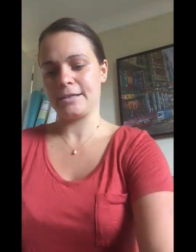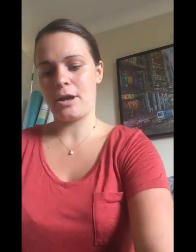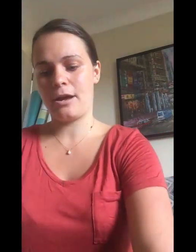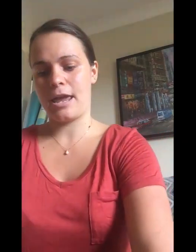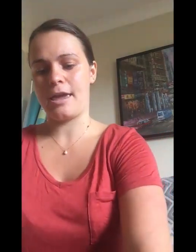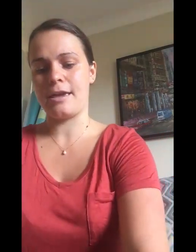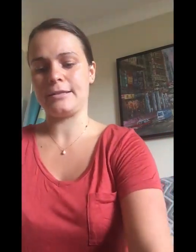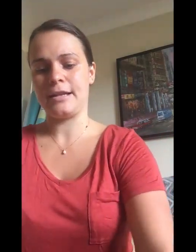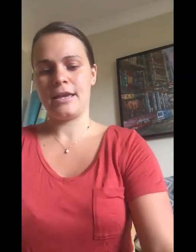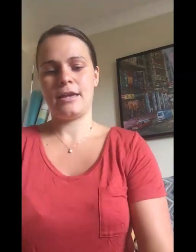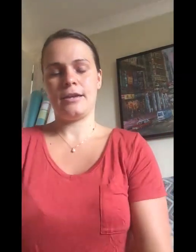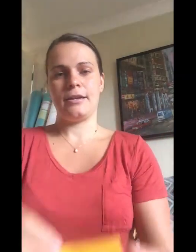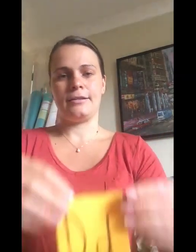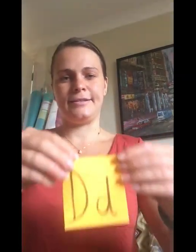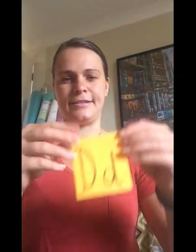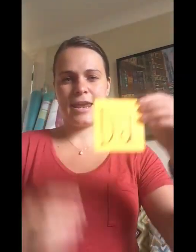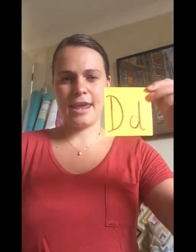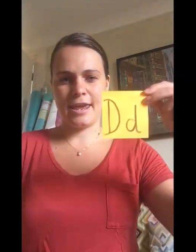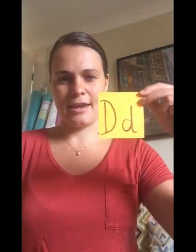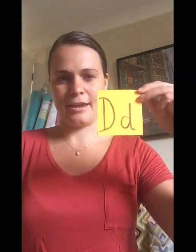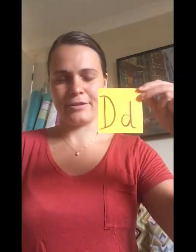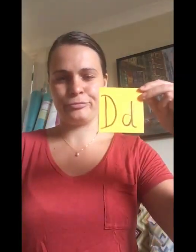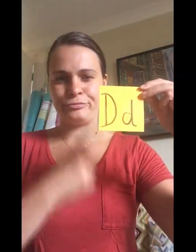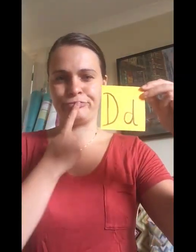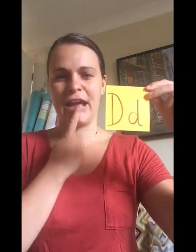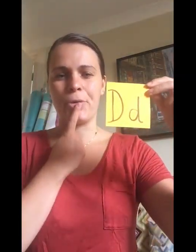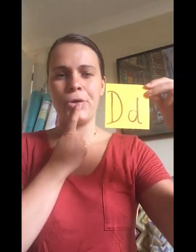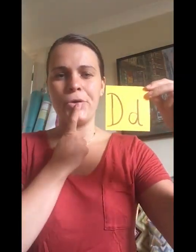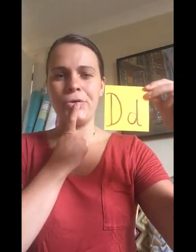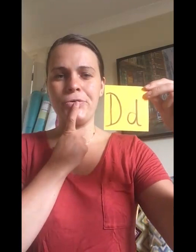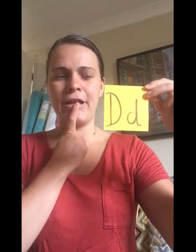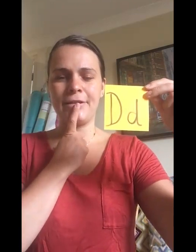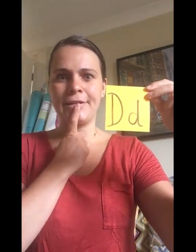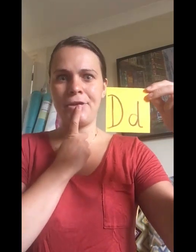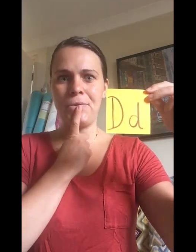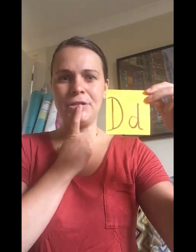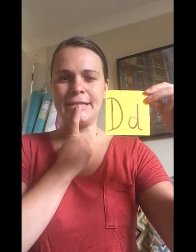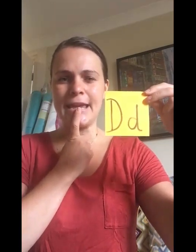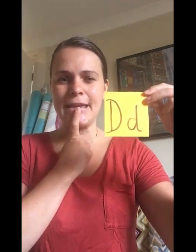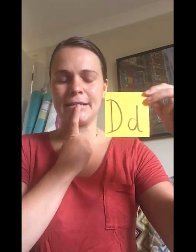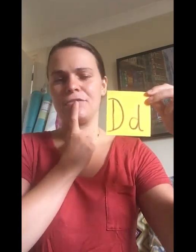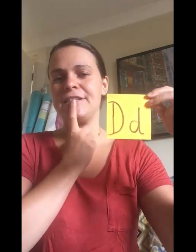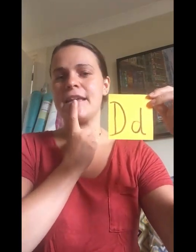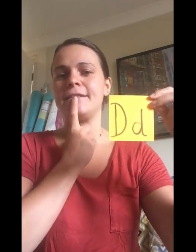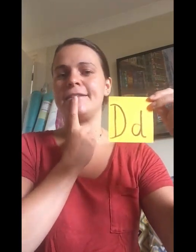Next one is D. Now who reckons they know what D is after C and